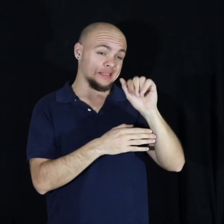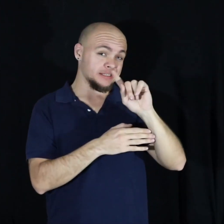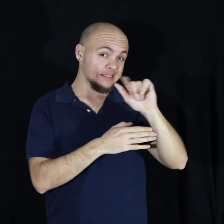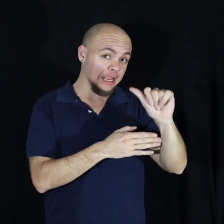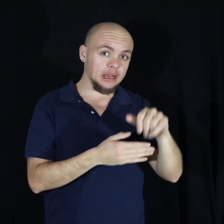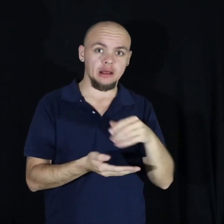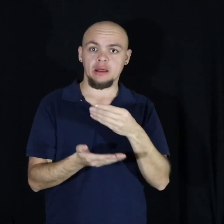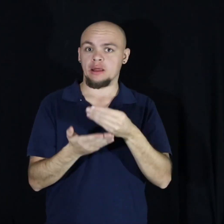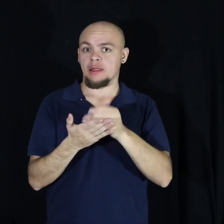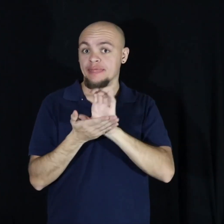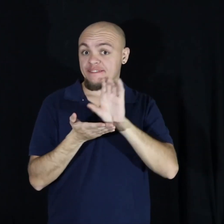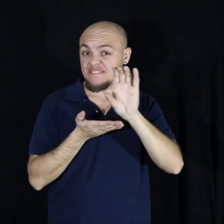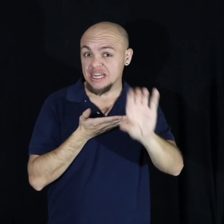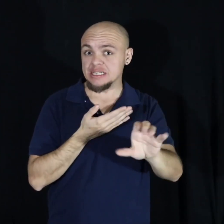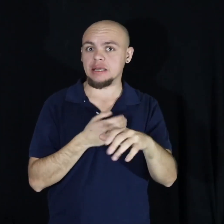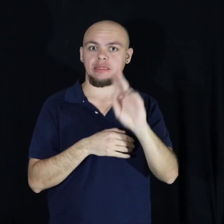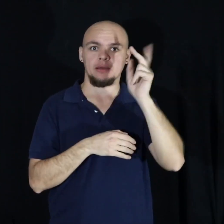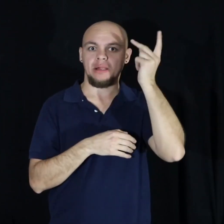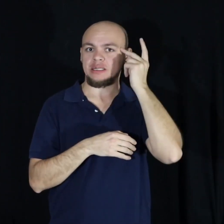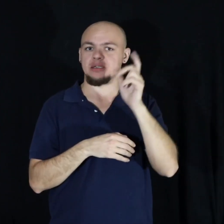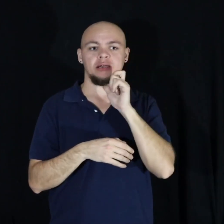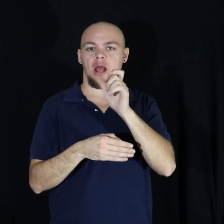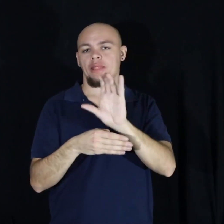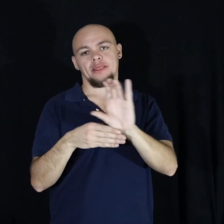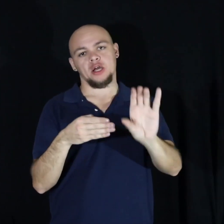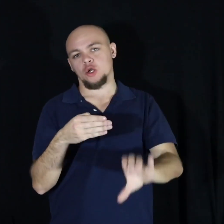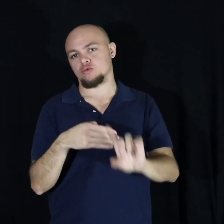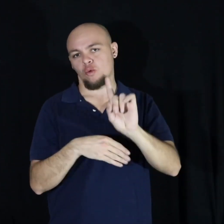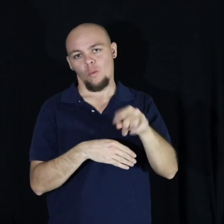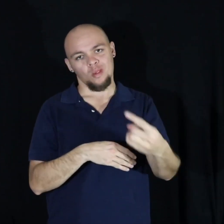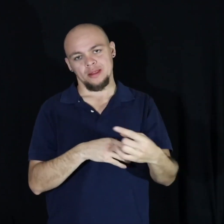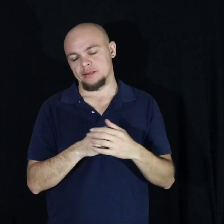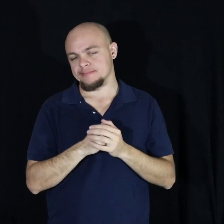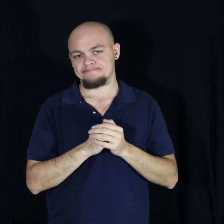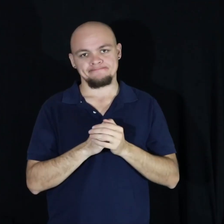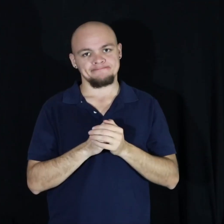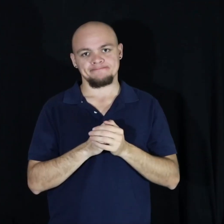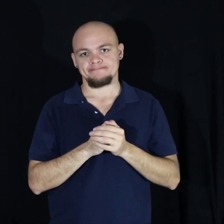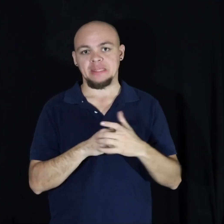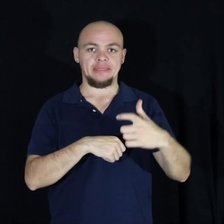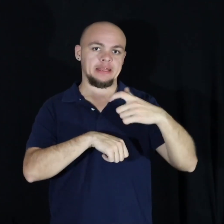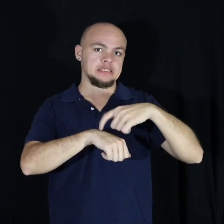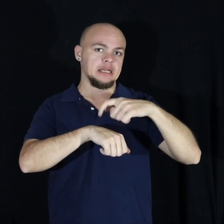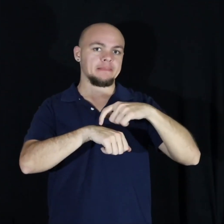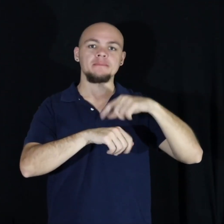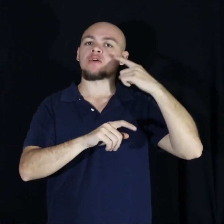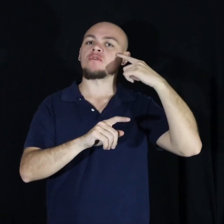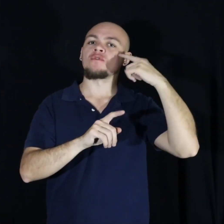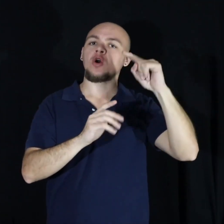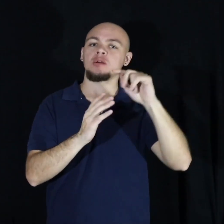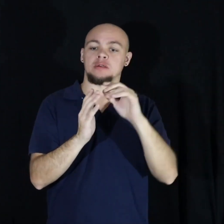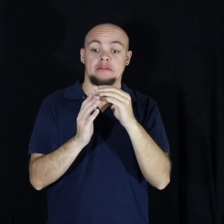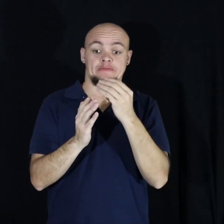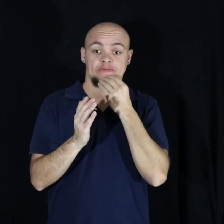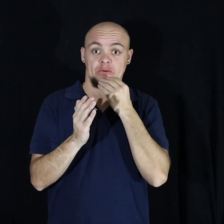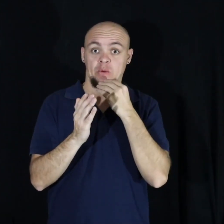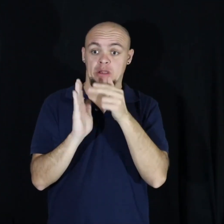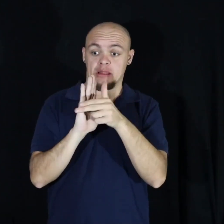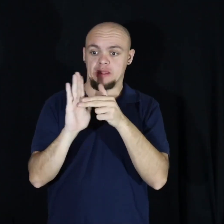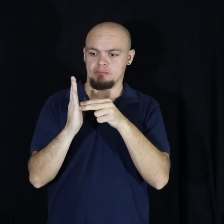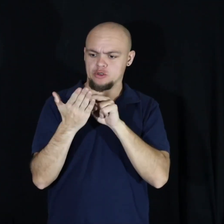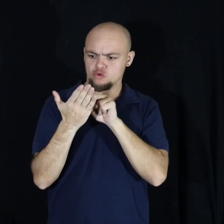and the politics, not just the conclusions. To take the time not just to read food labels, but to